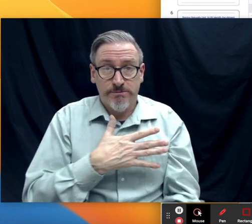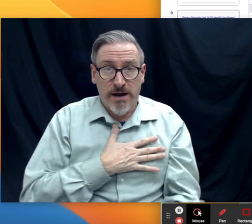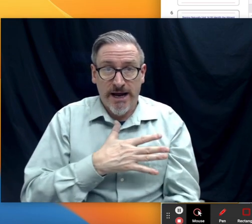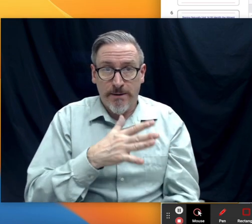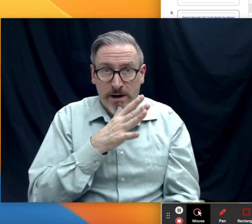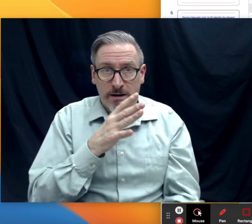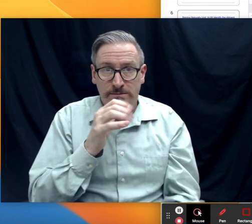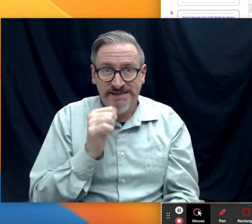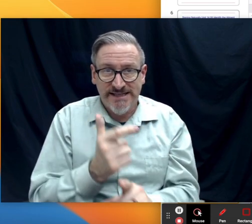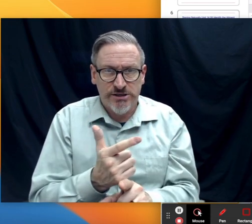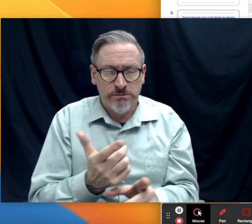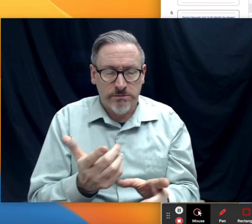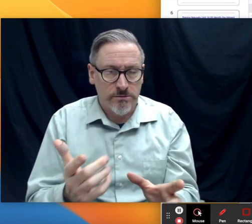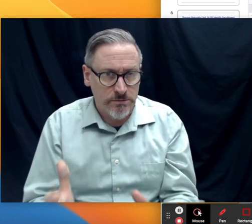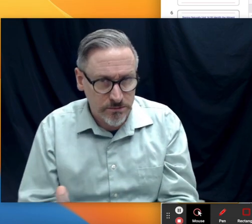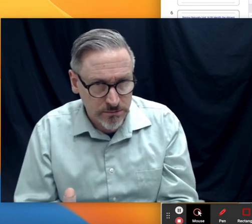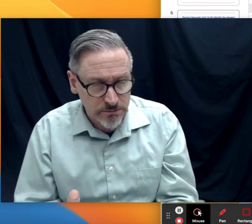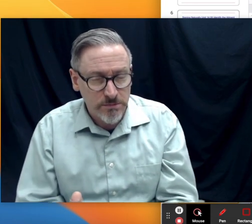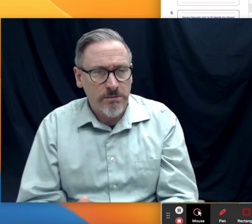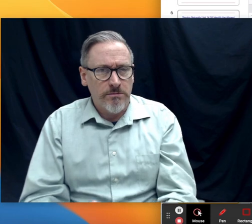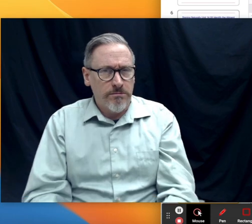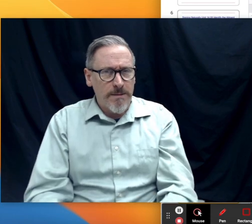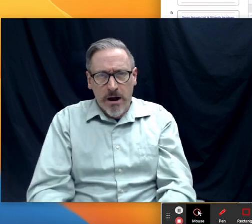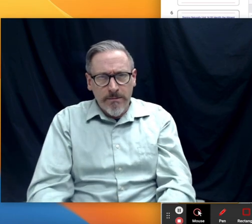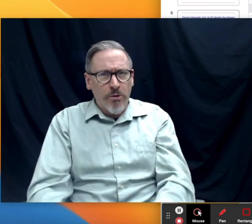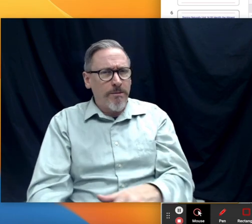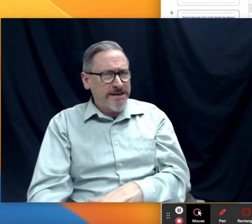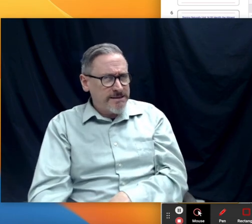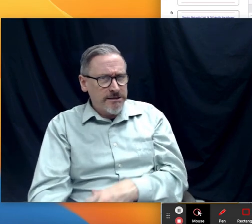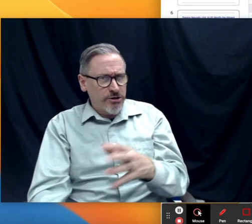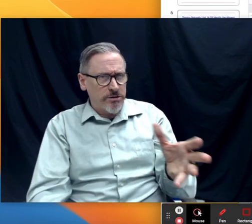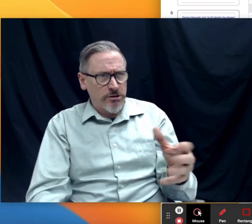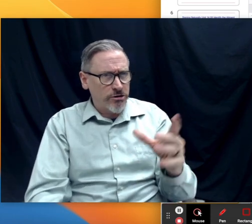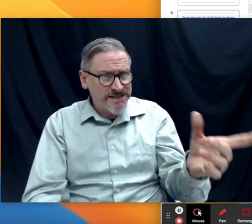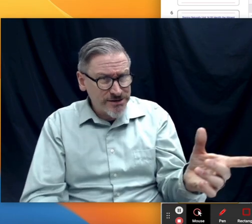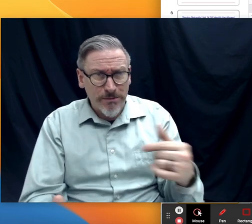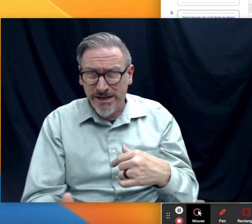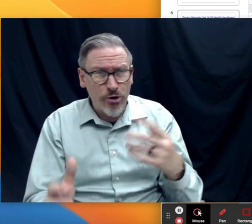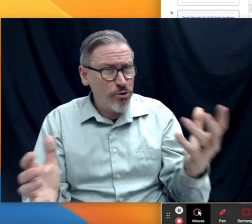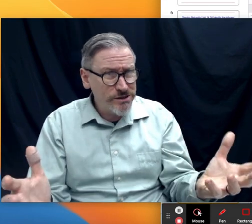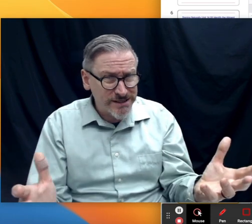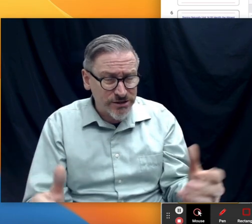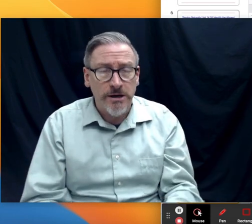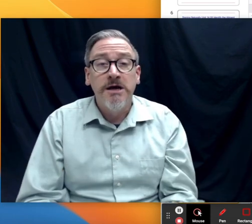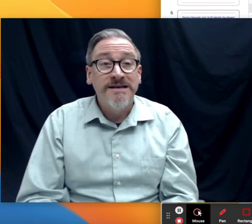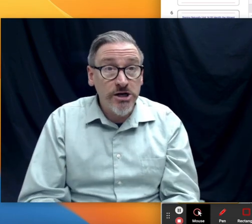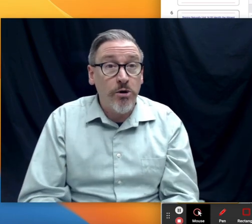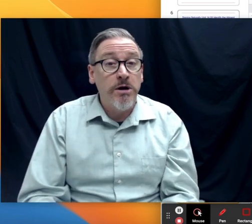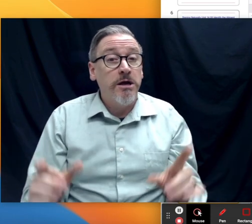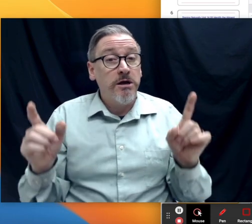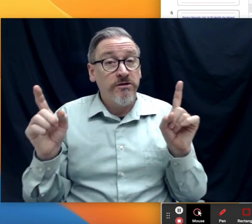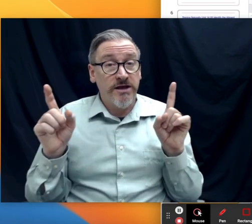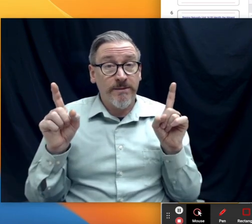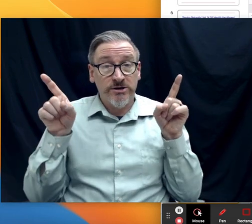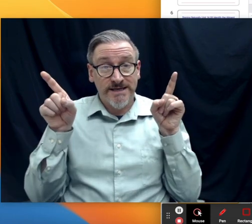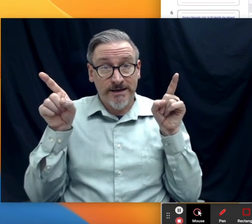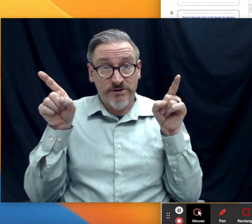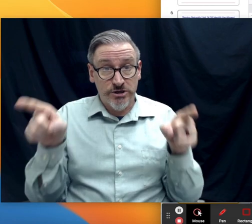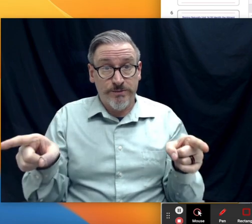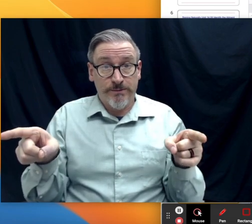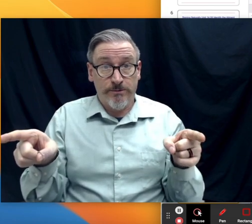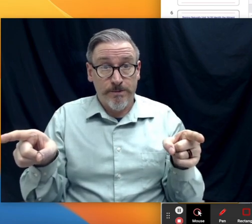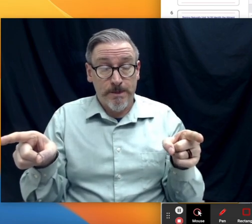This, my mom's sister. My mom or her sister, whose sister? So think about you're